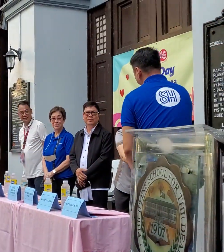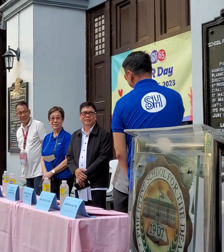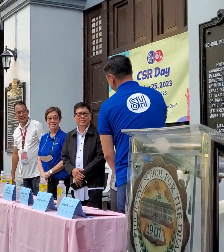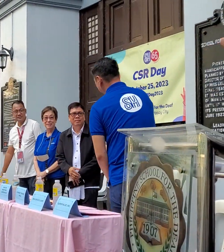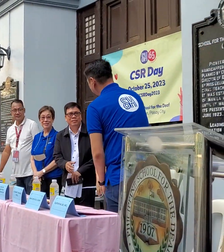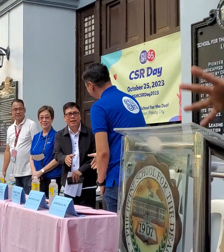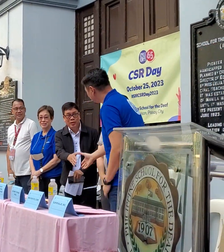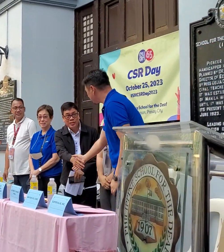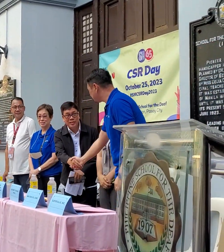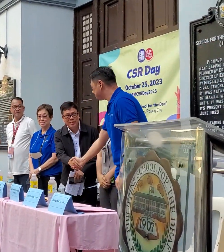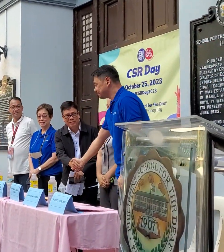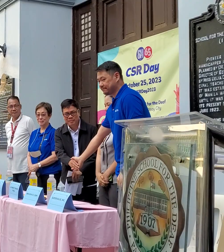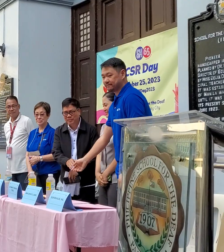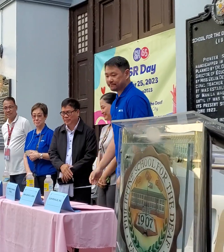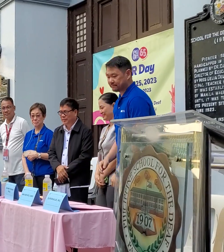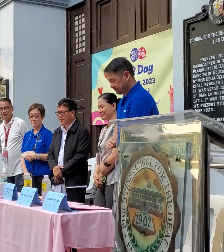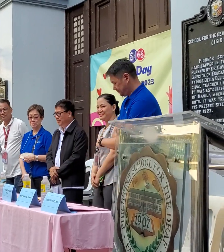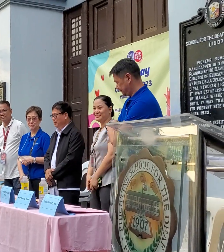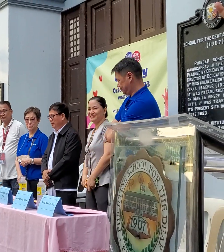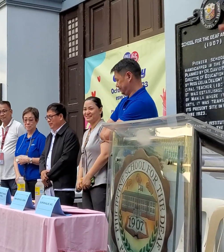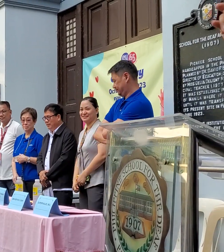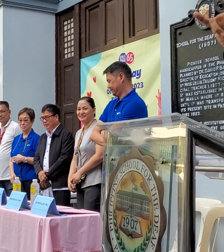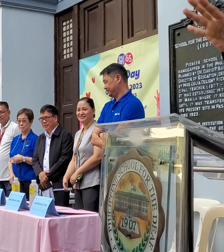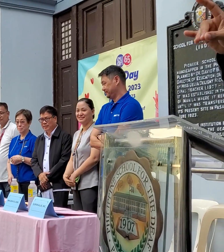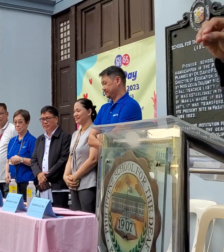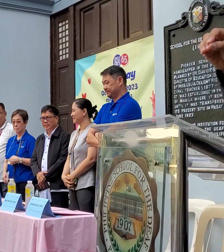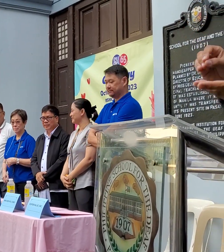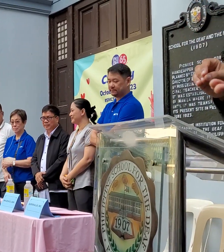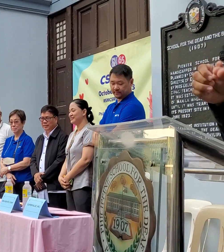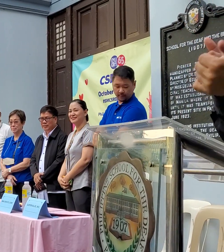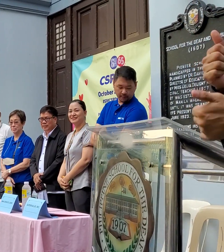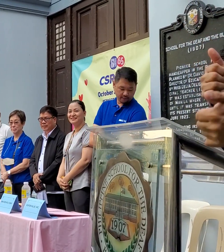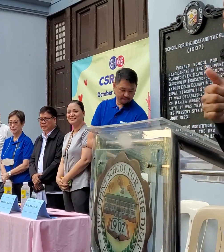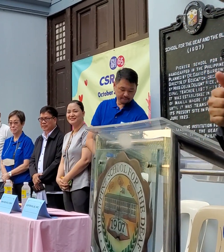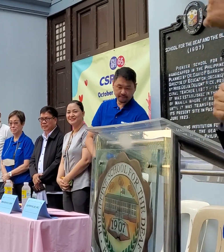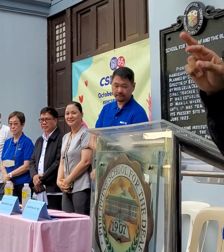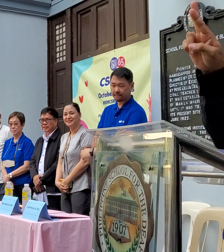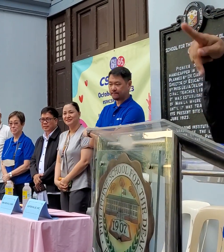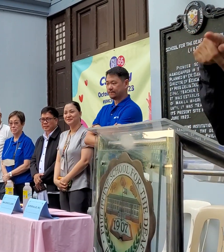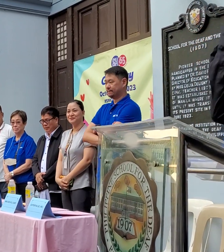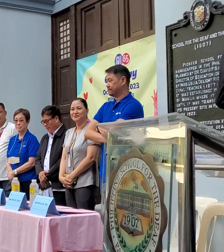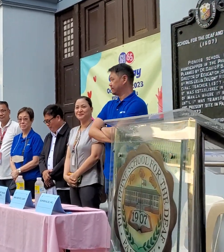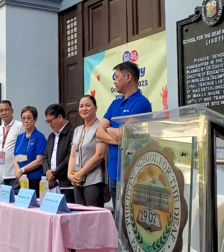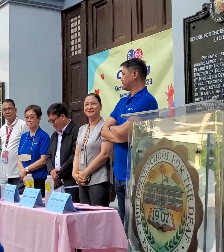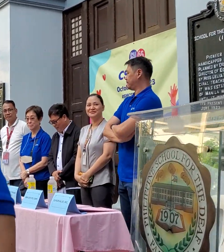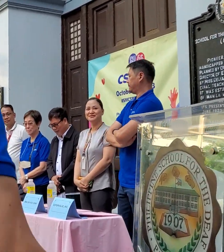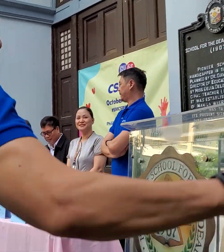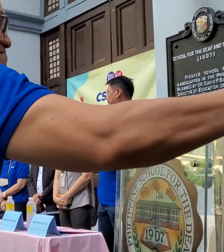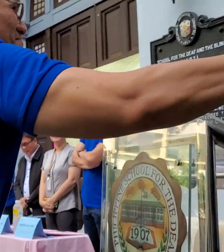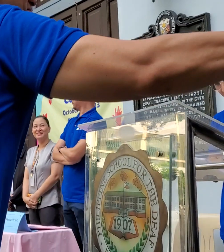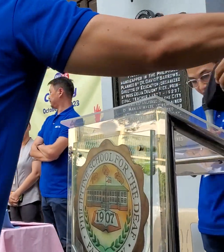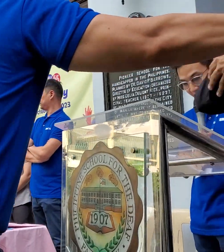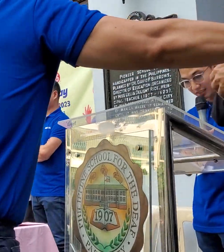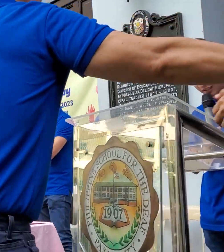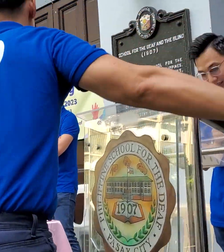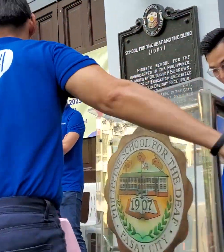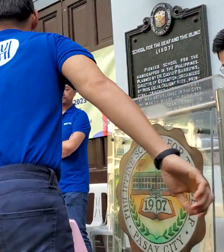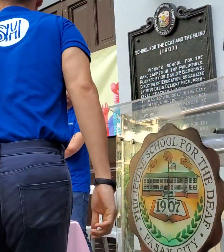We also have Mr. Reynaldo Del Valle, Senior Assistant Vice President for Public Relations, SM